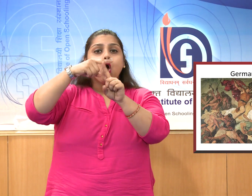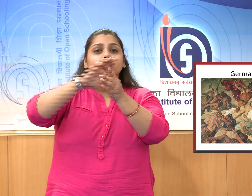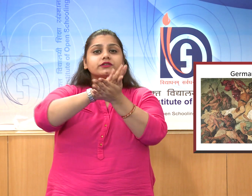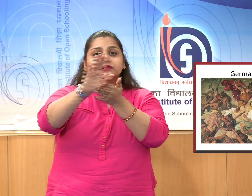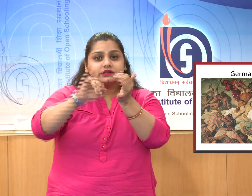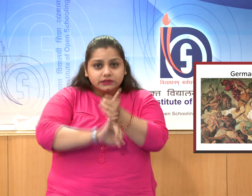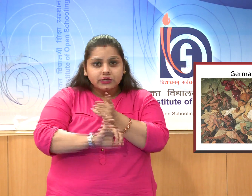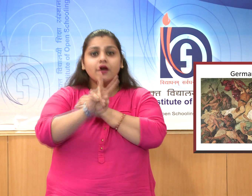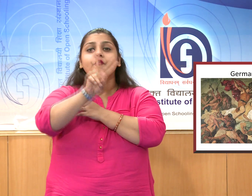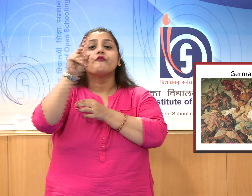Vandals,